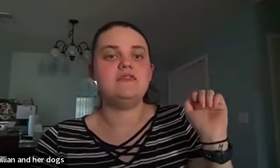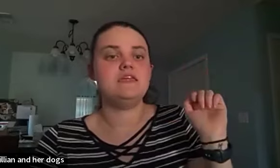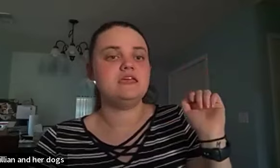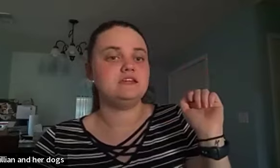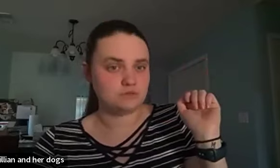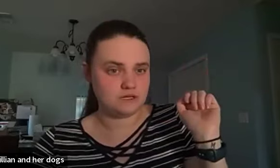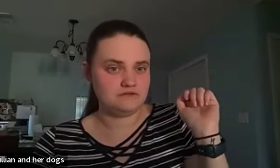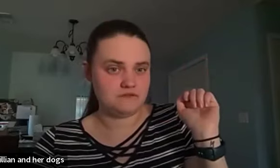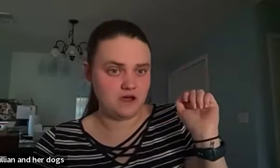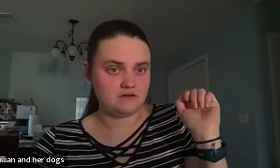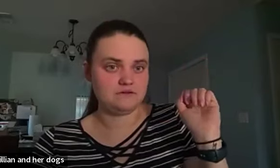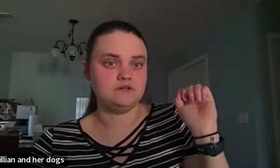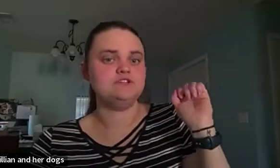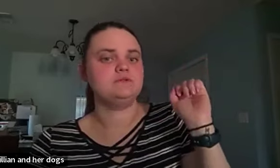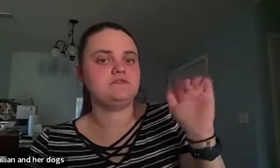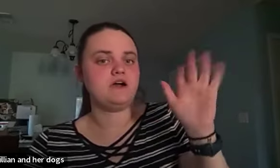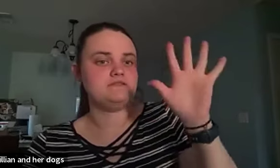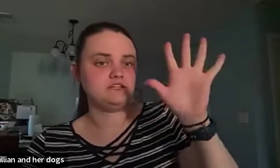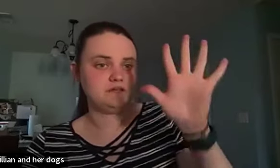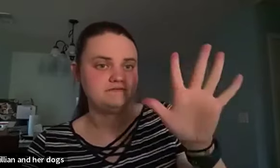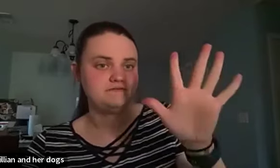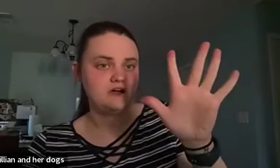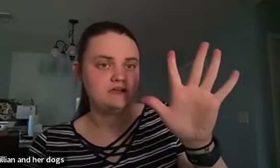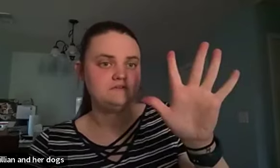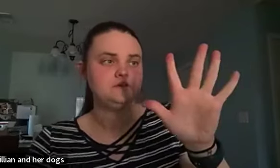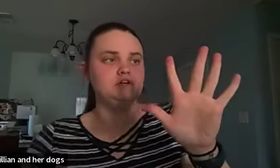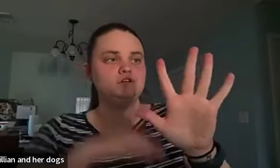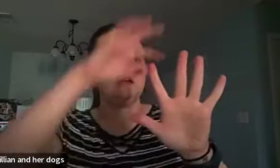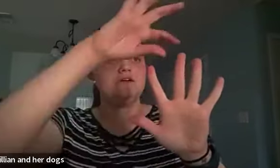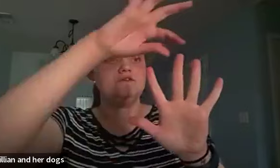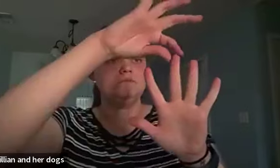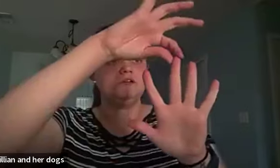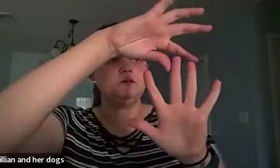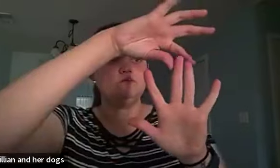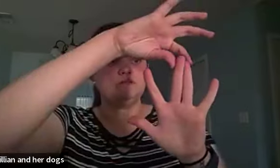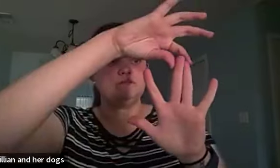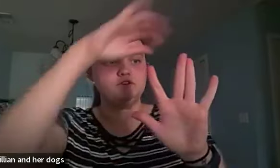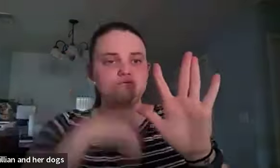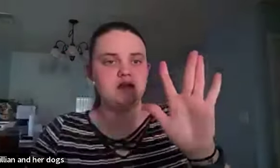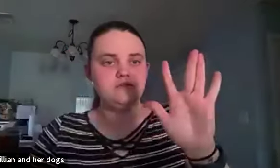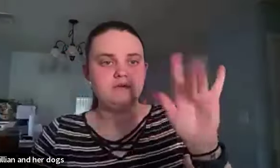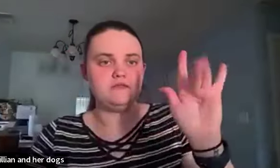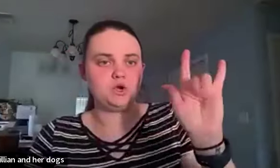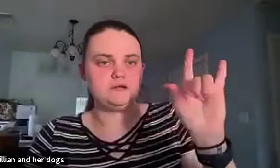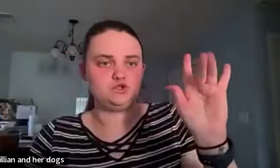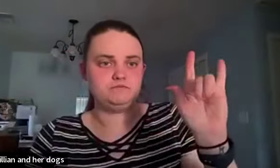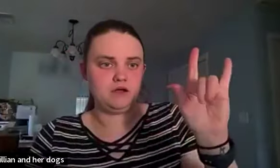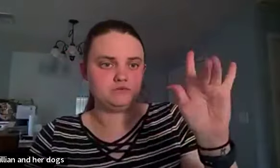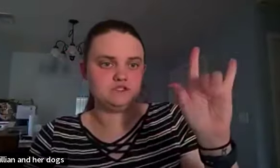And then 25. 25 is going to be a 5. You're going to have your middle and ring finger together, and they're going to